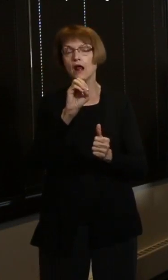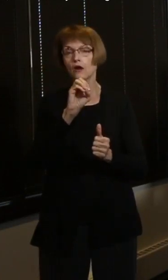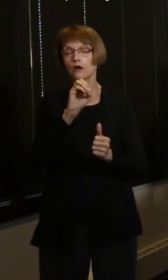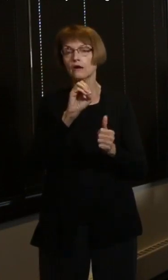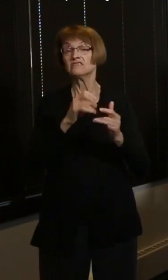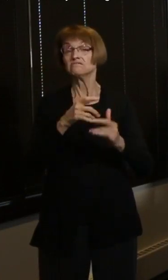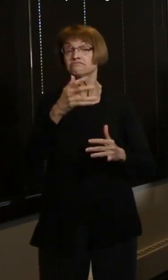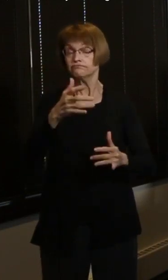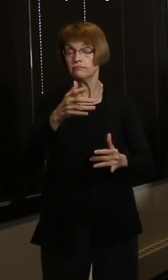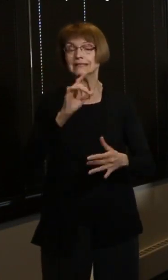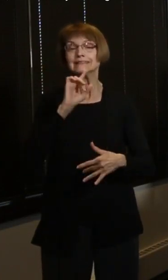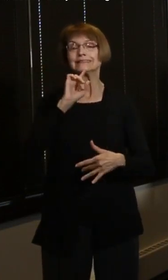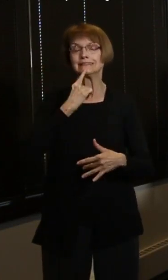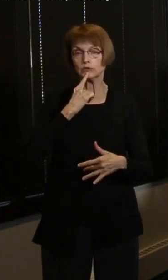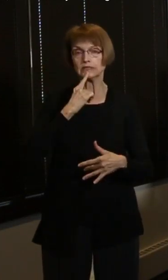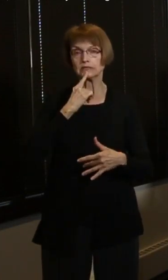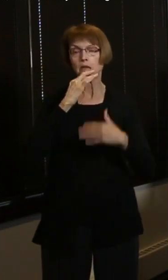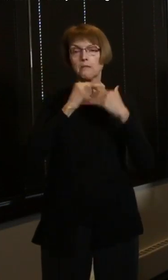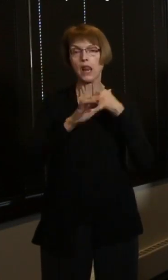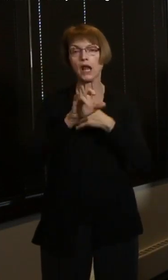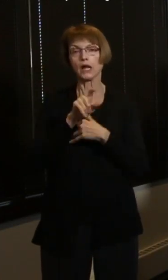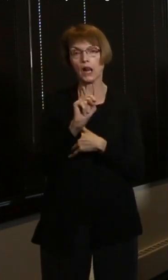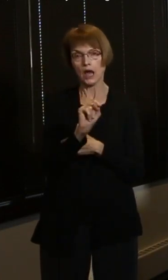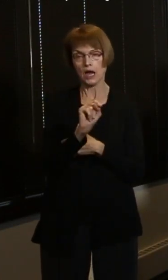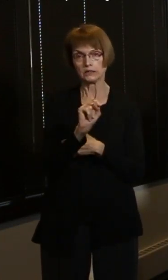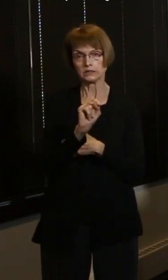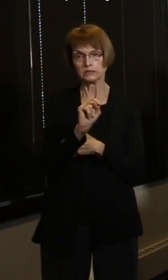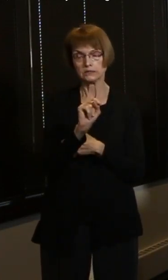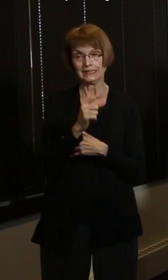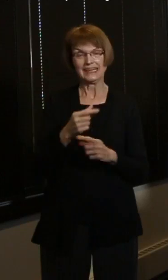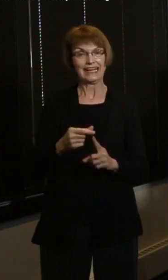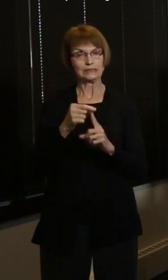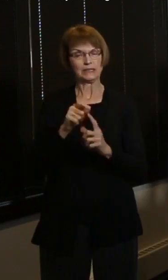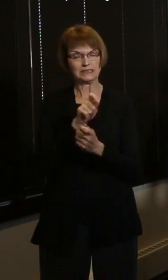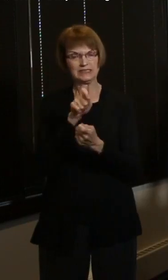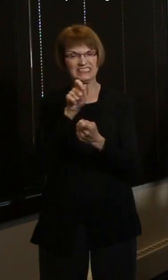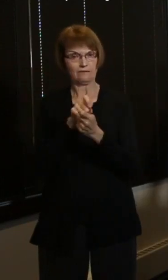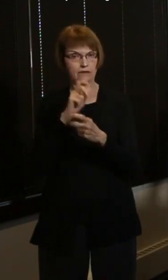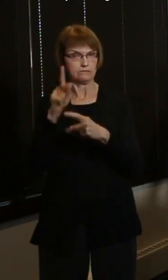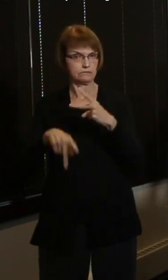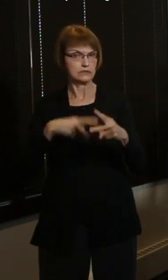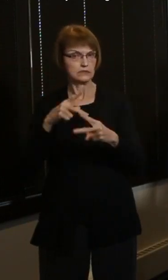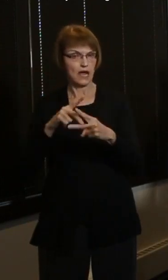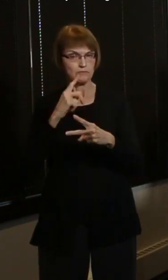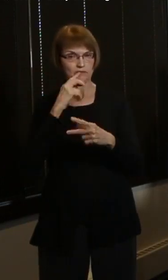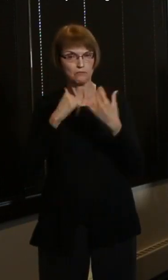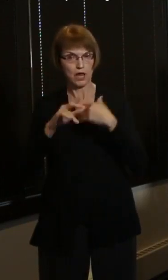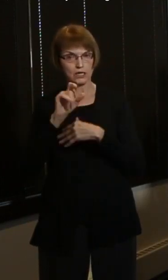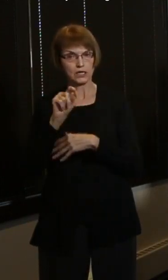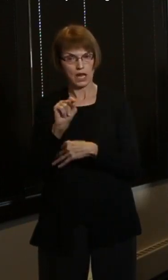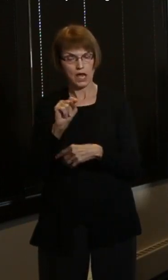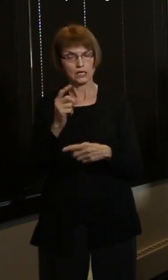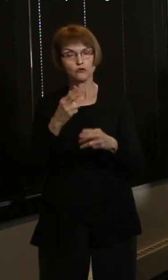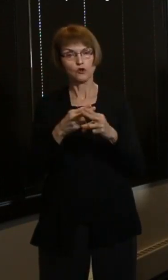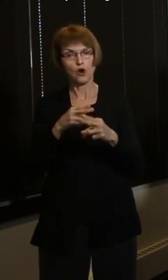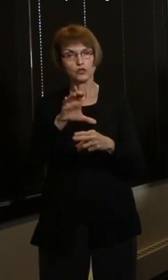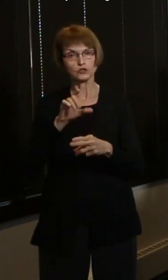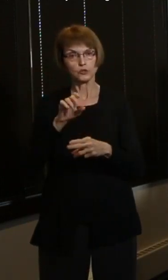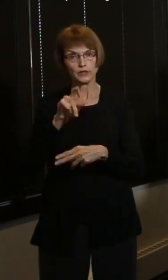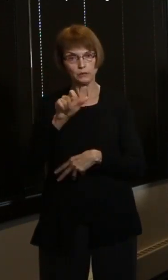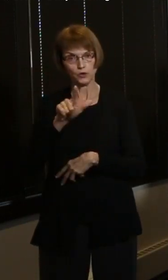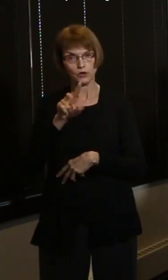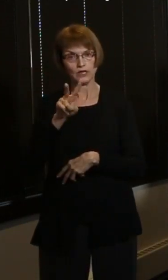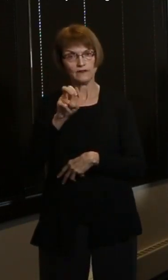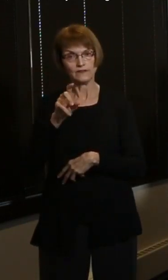but serious form of blood clots, and in particular a specific type of blood clot called cerebral